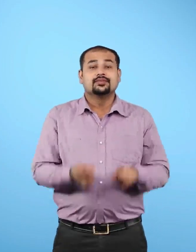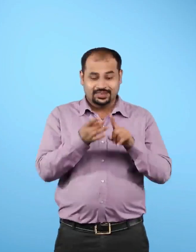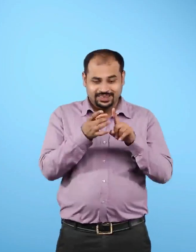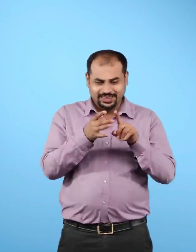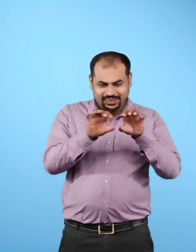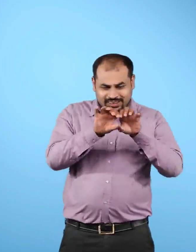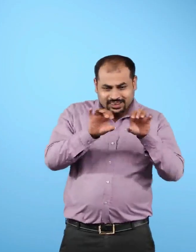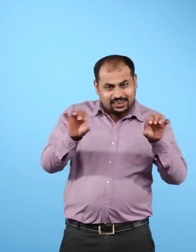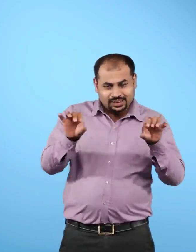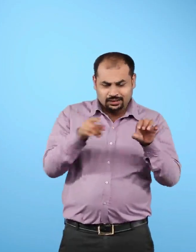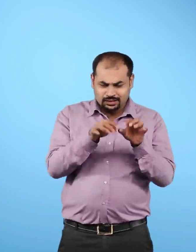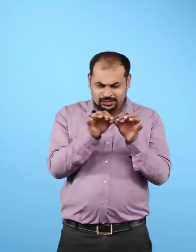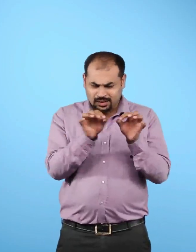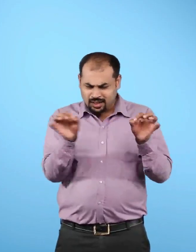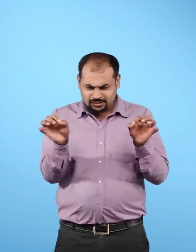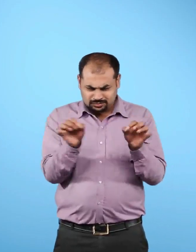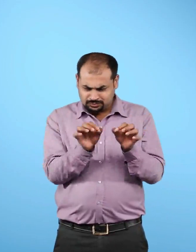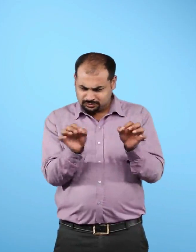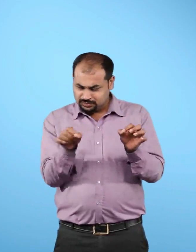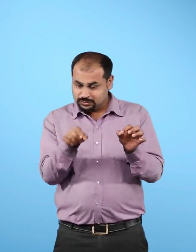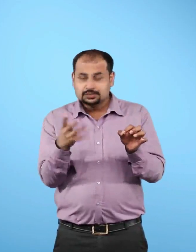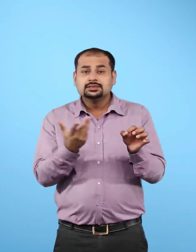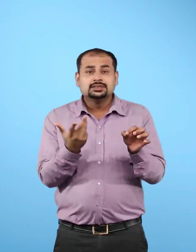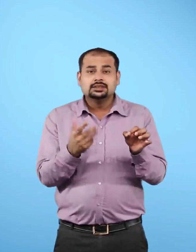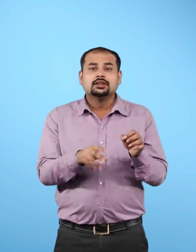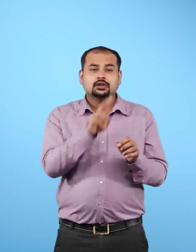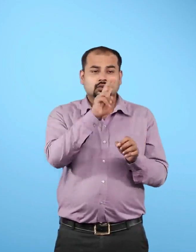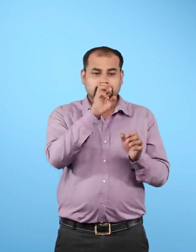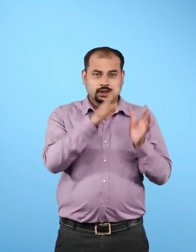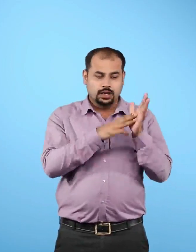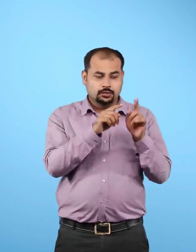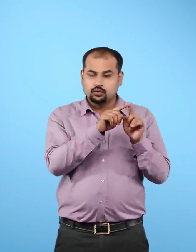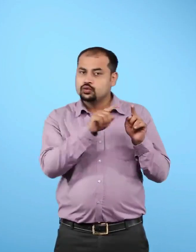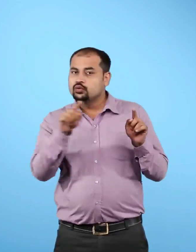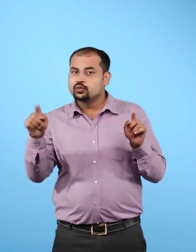Rods of length between 2 centimeters and 3 centimeters, green.